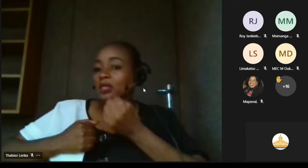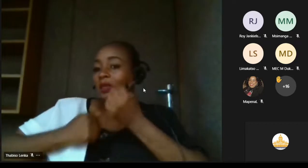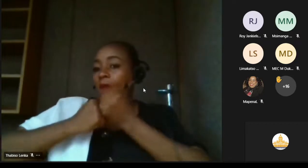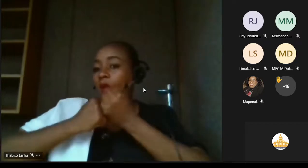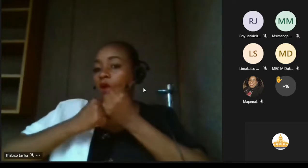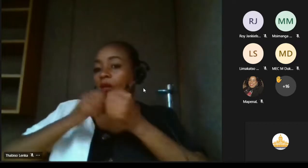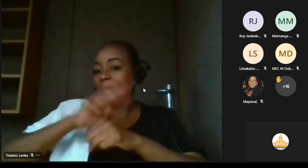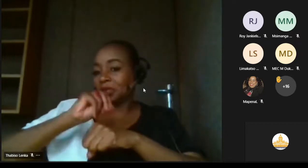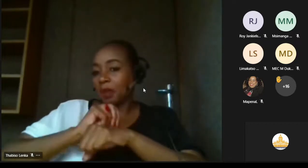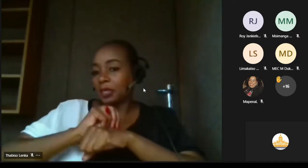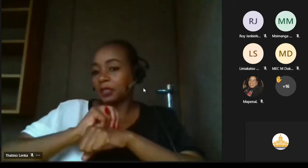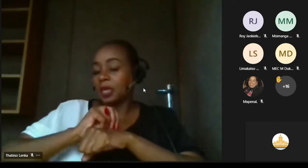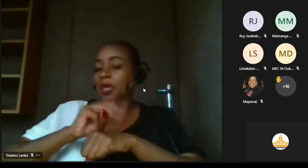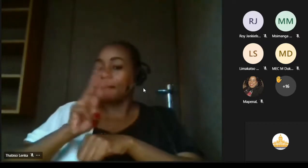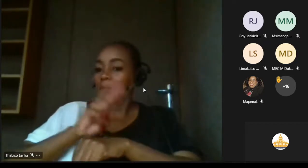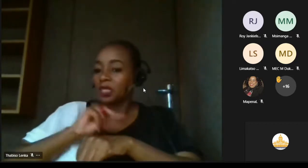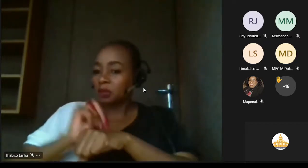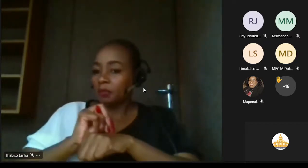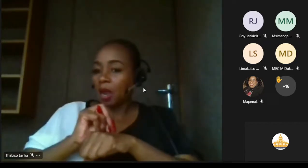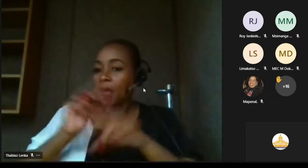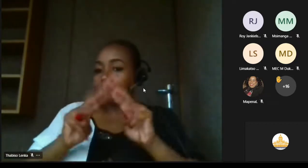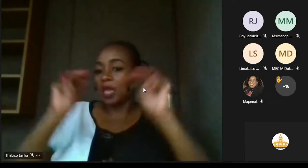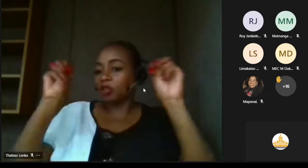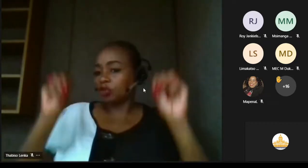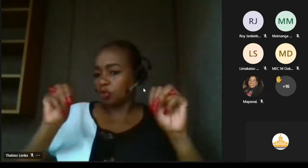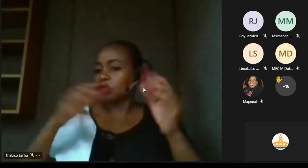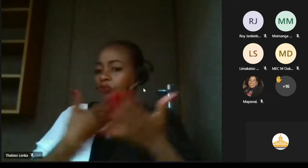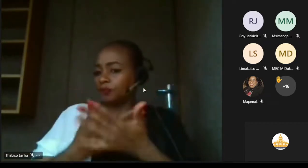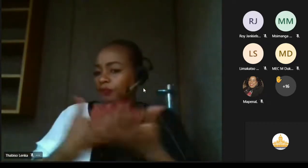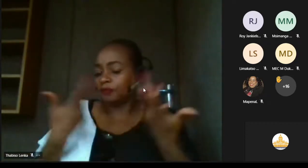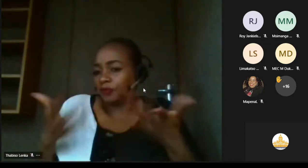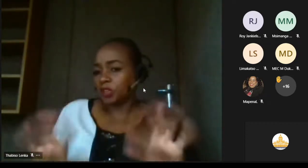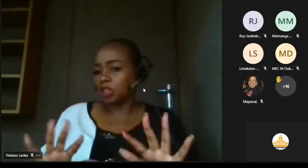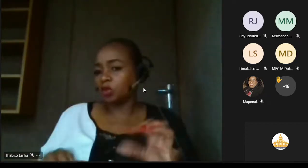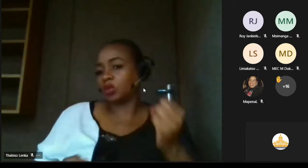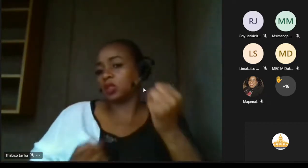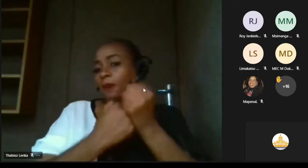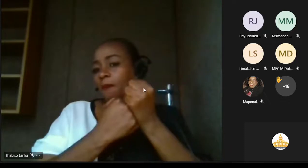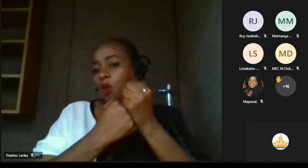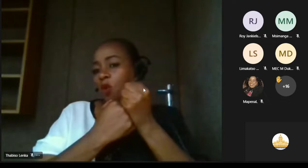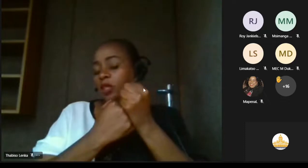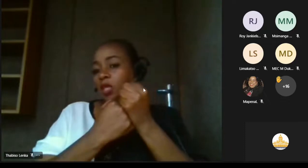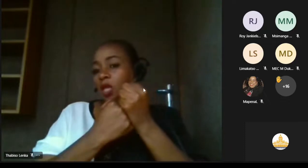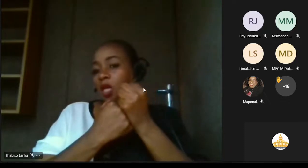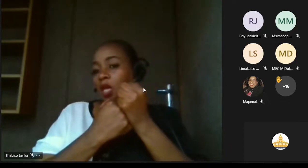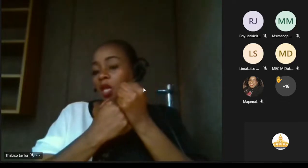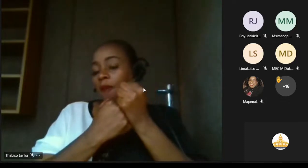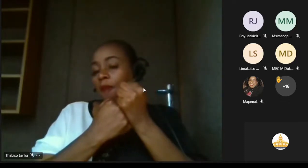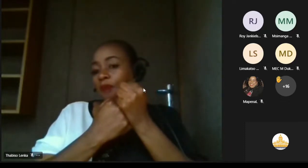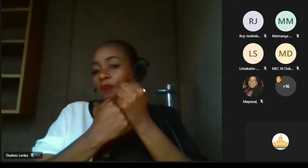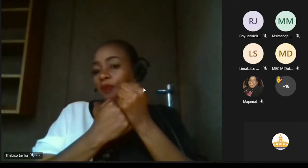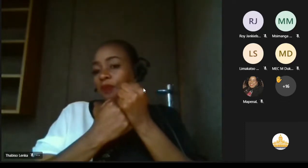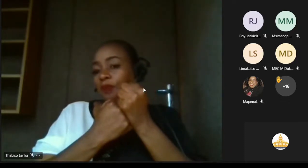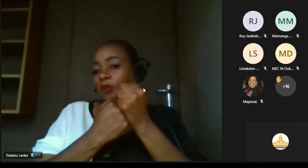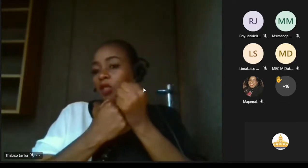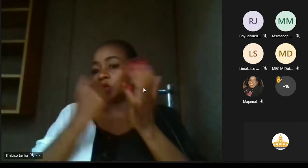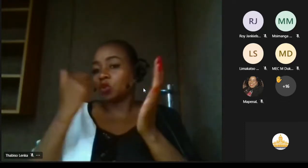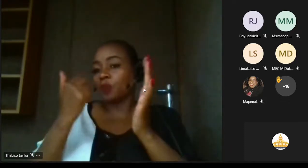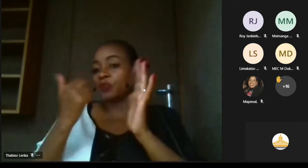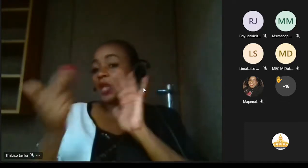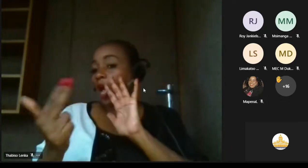sa rona masepala wa metro lona go thusitse mo eleng hore go supporta towards their